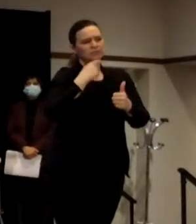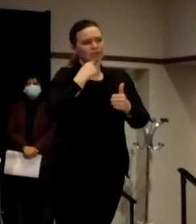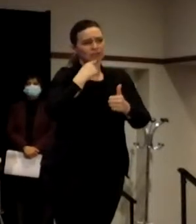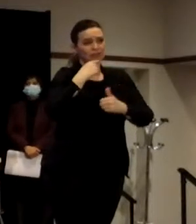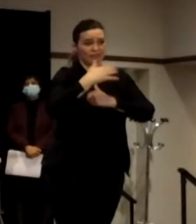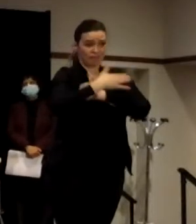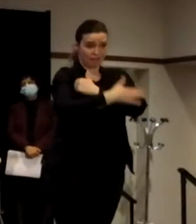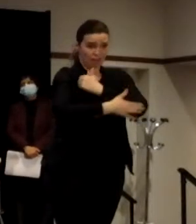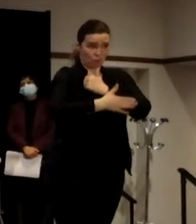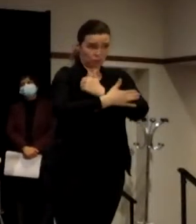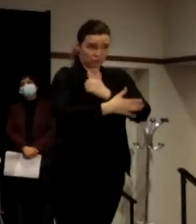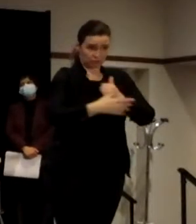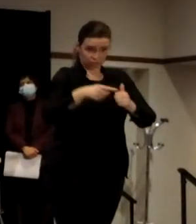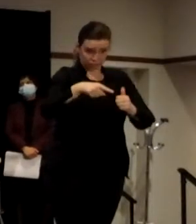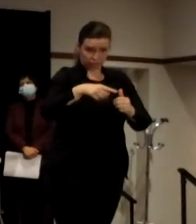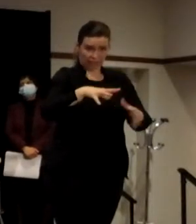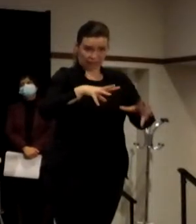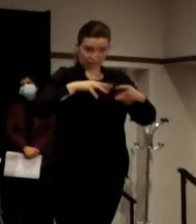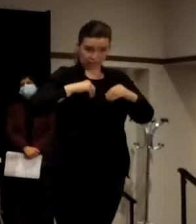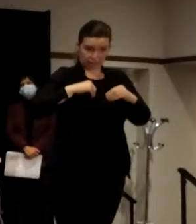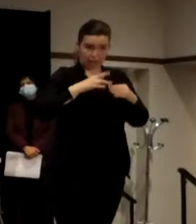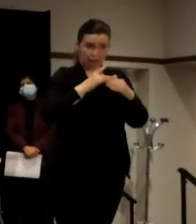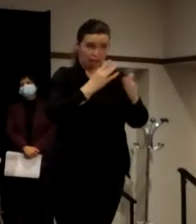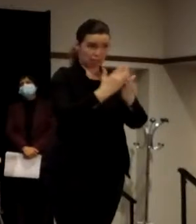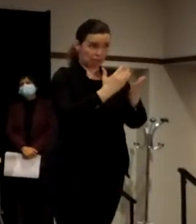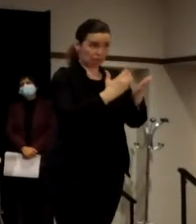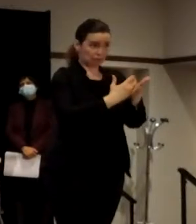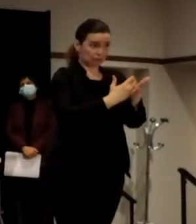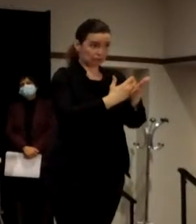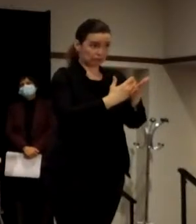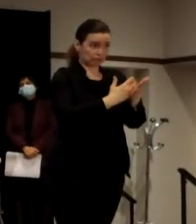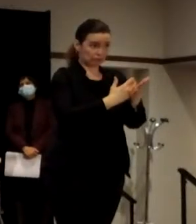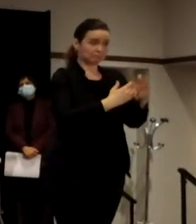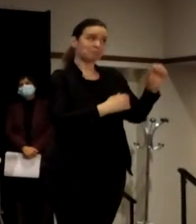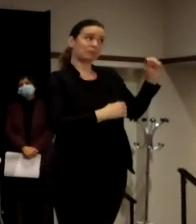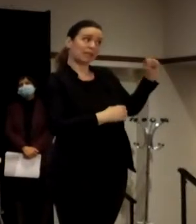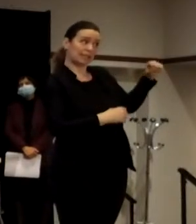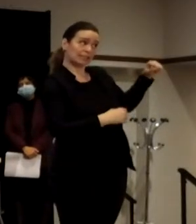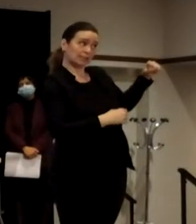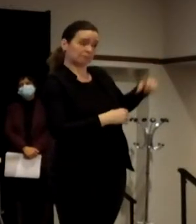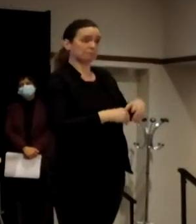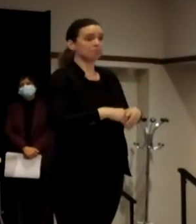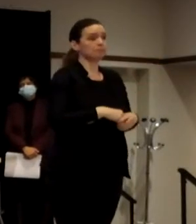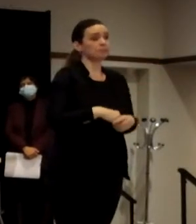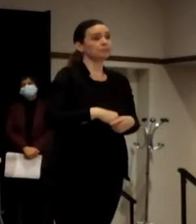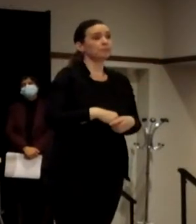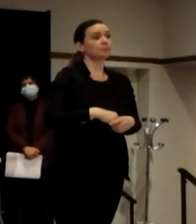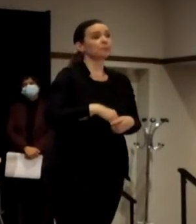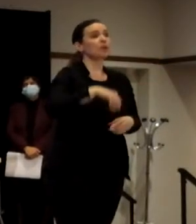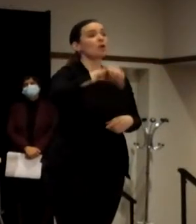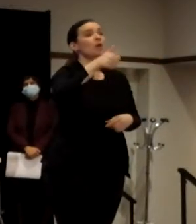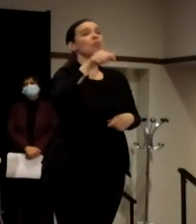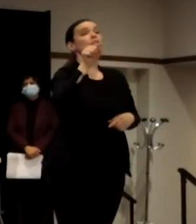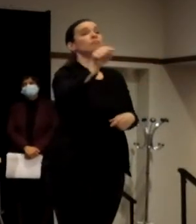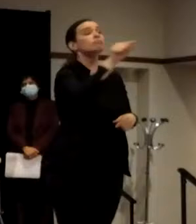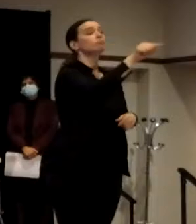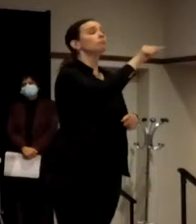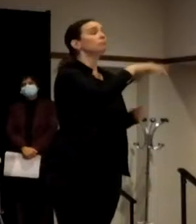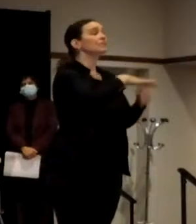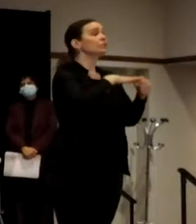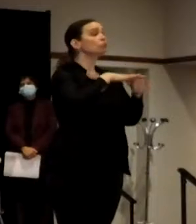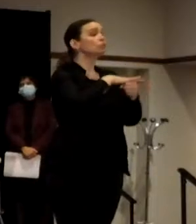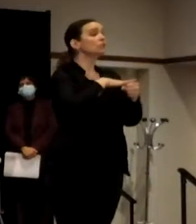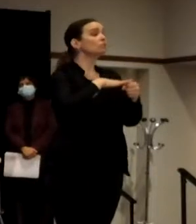think as far as tackling this issue, there are other districts that may have